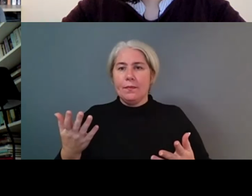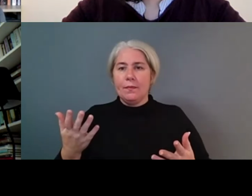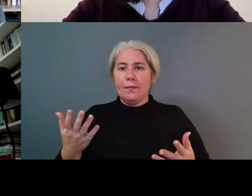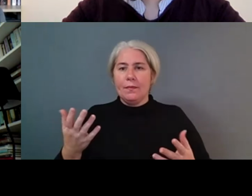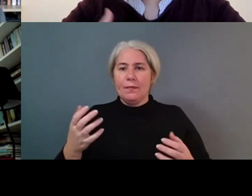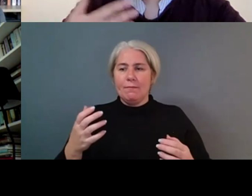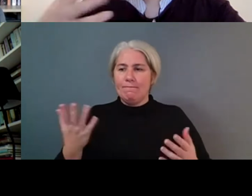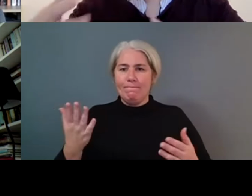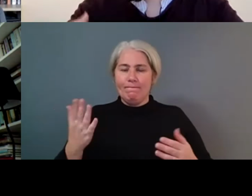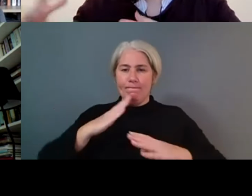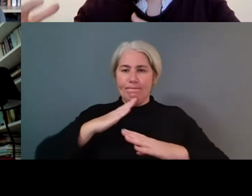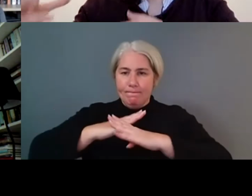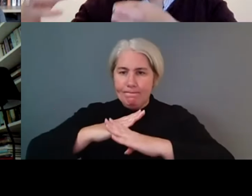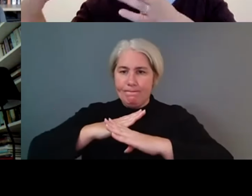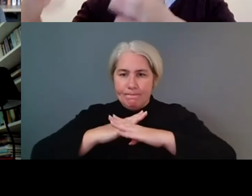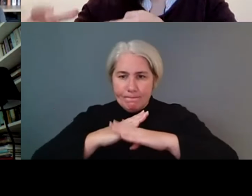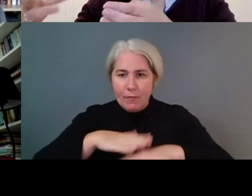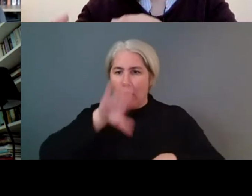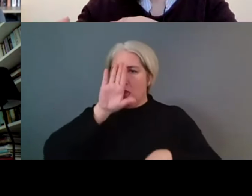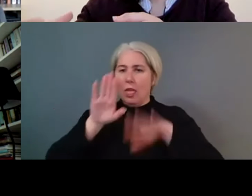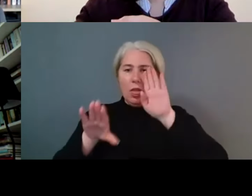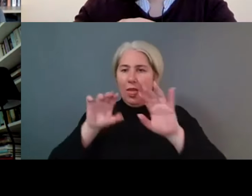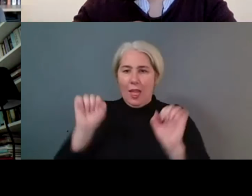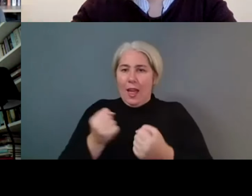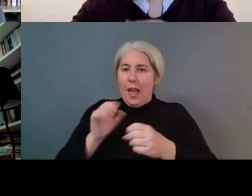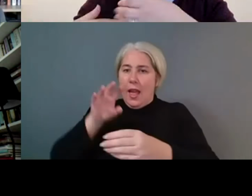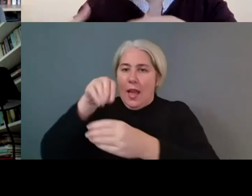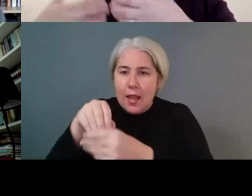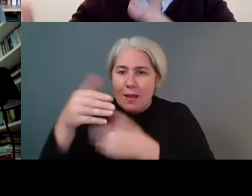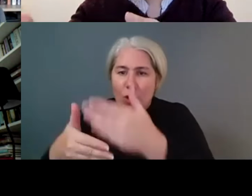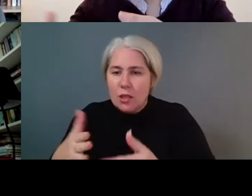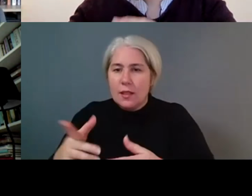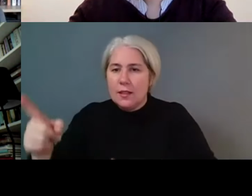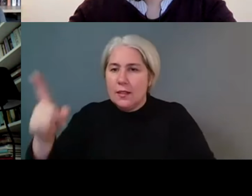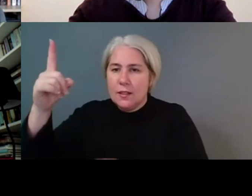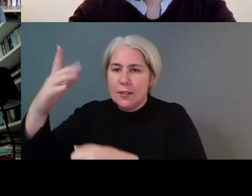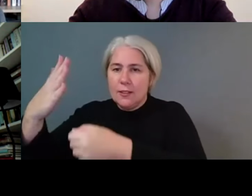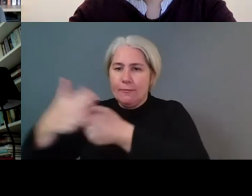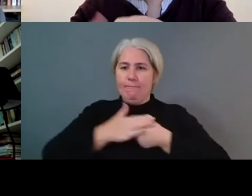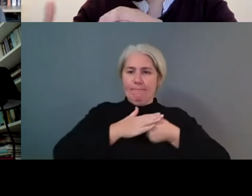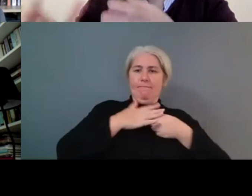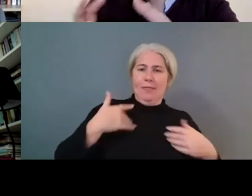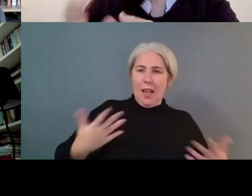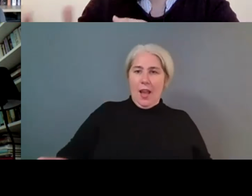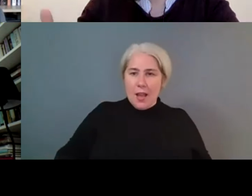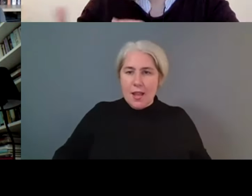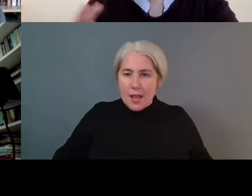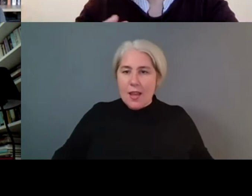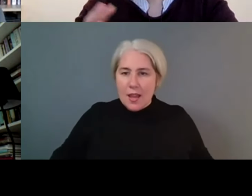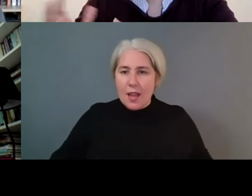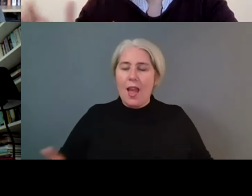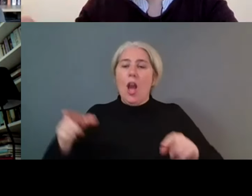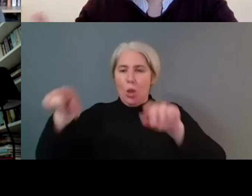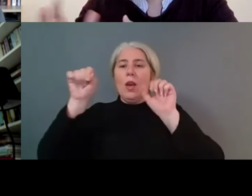in your country. So you can address a particular article and make your submission. So that when I